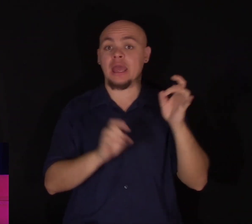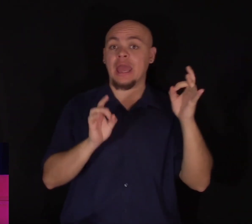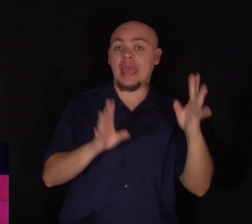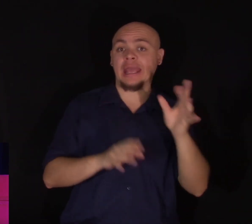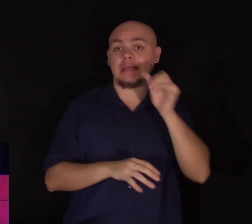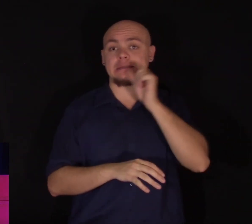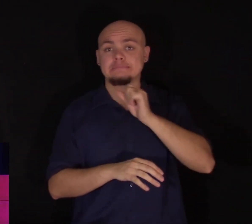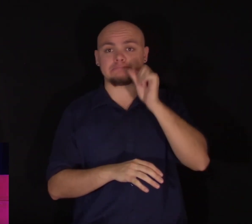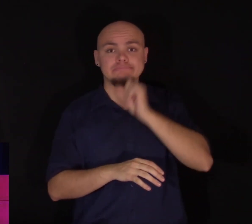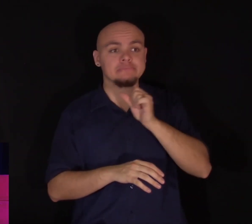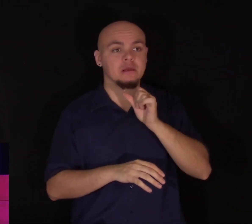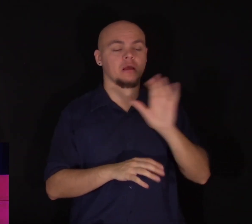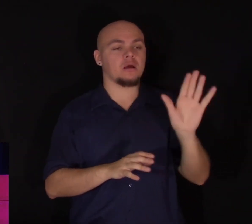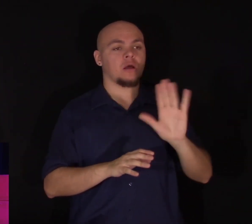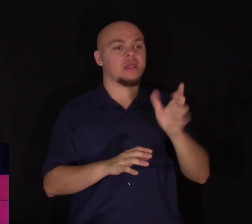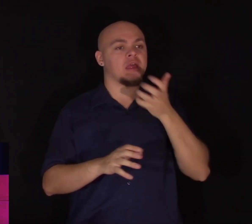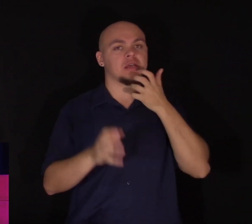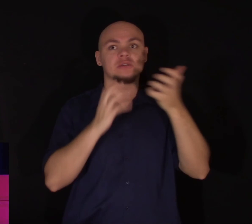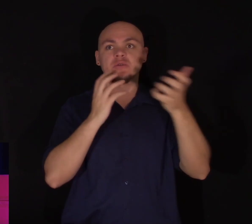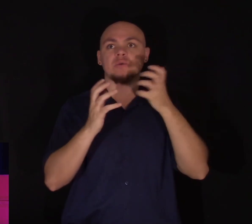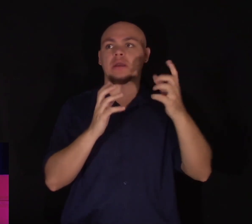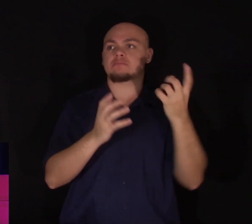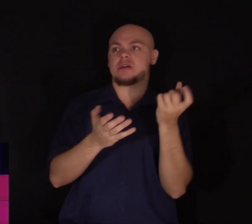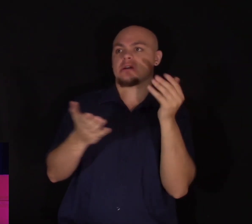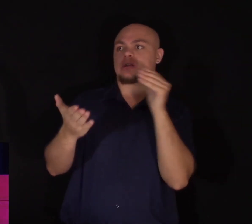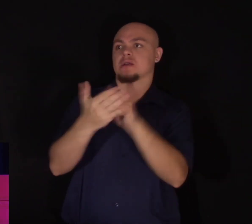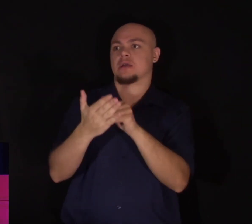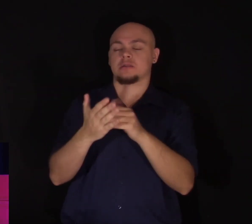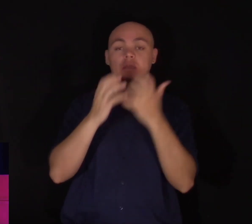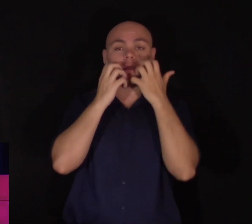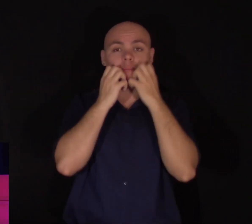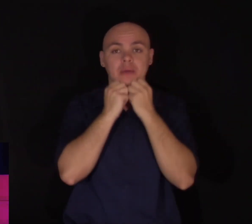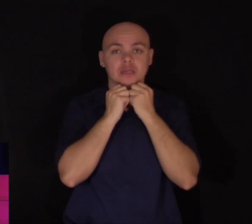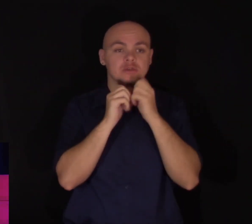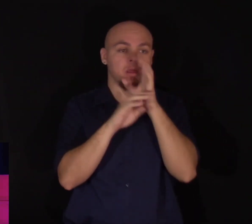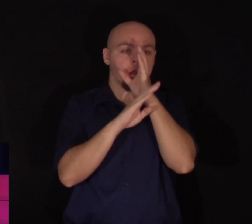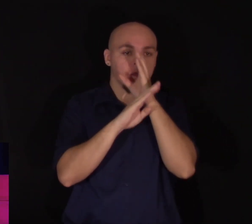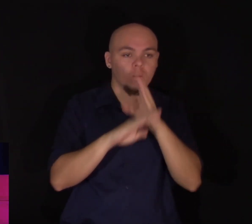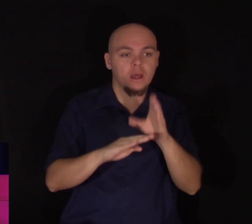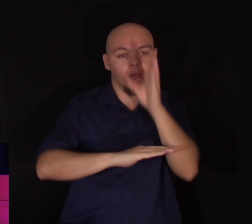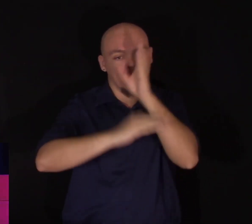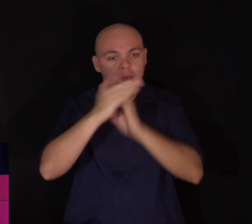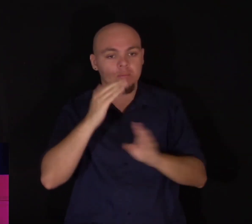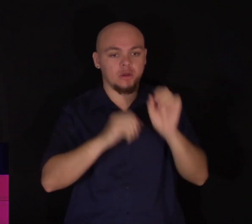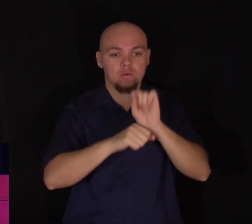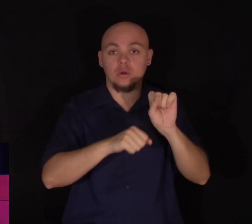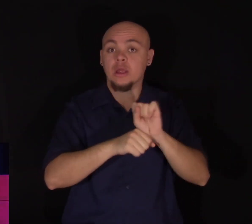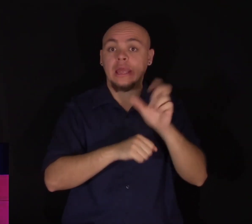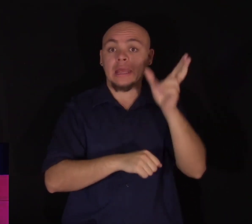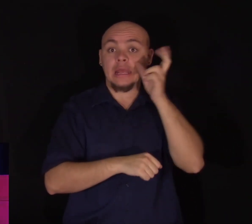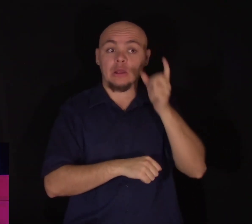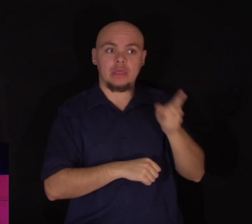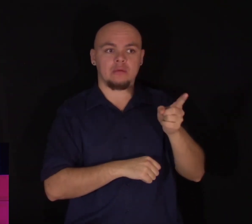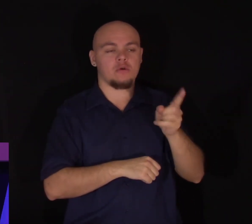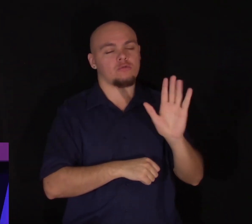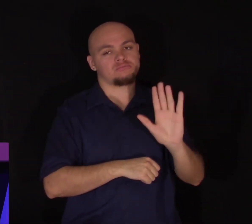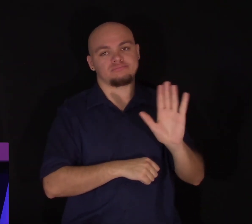intolerance are very loud. They scream, but good people, compassionate people are quiet and humble. They're getting on with the work. You might not hear them, but they're